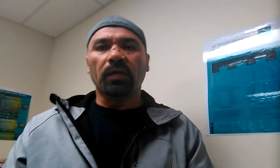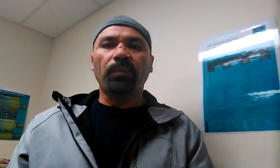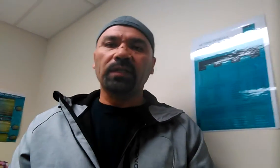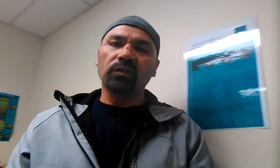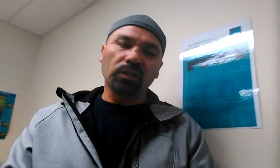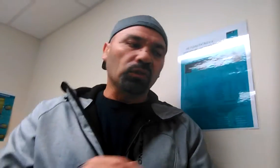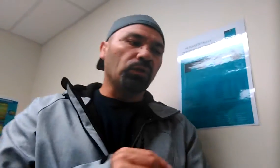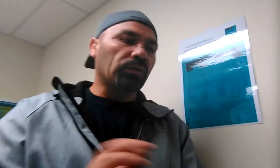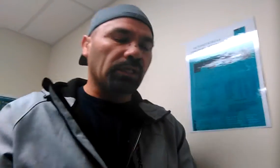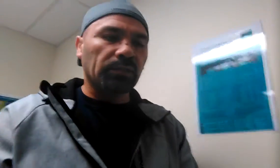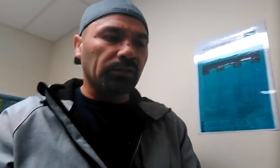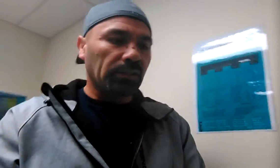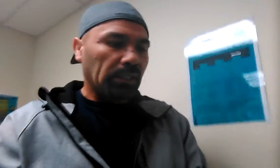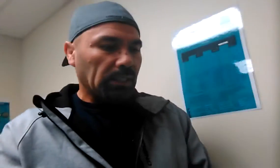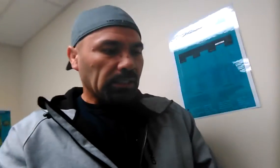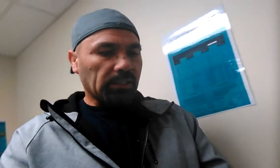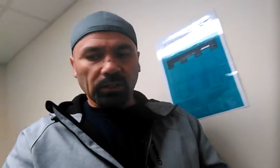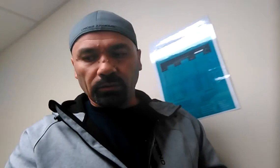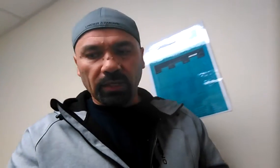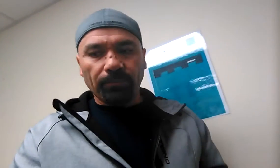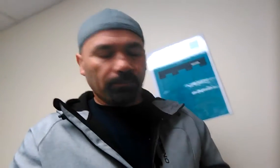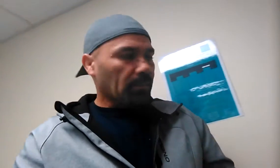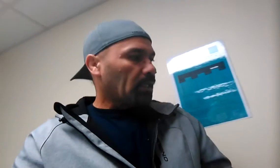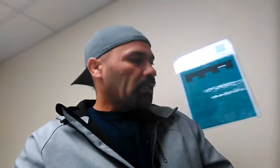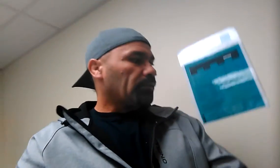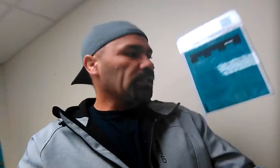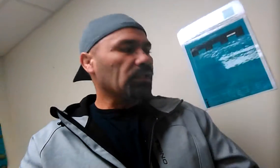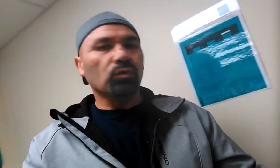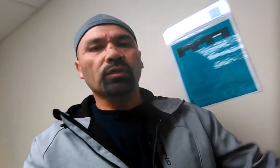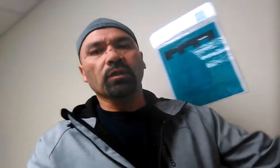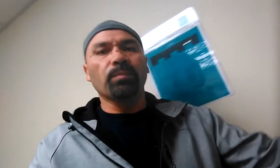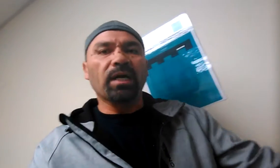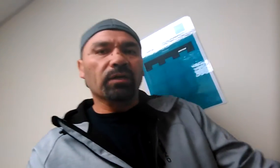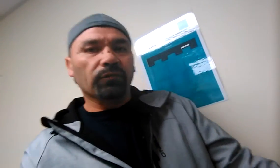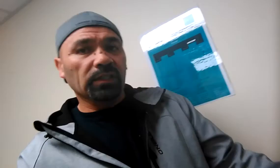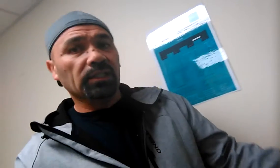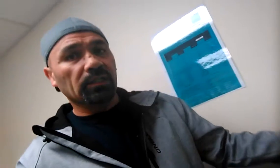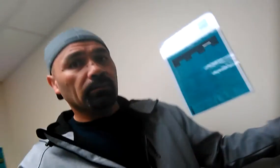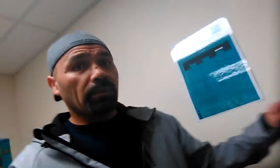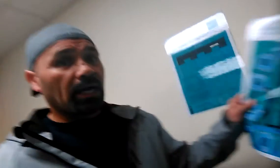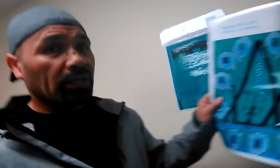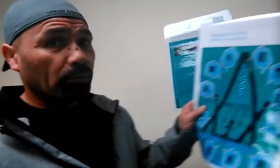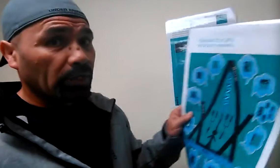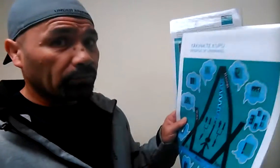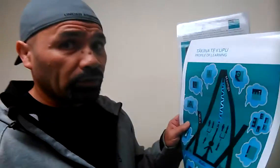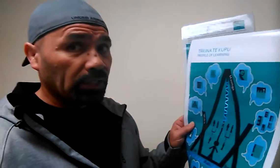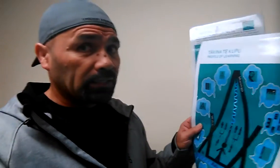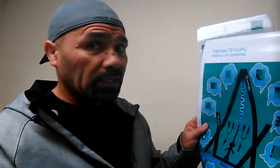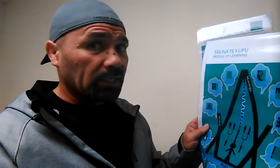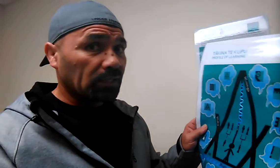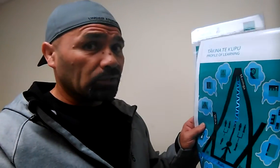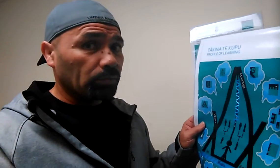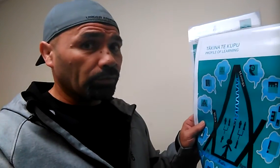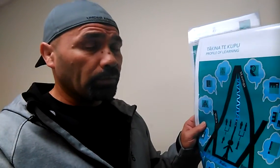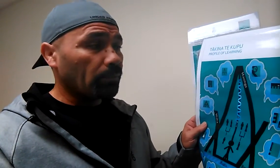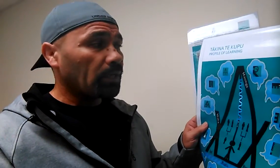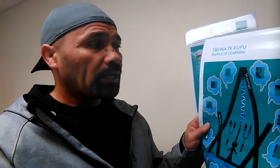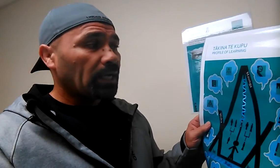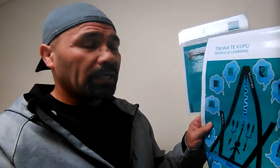Okay, back to the Tohu Tatau. So this is also part of this pathway of learning Tākina te kupu, remember? And